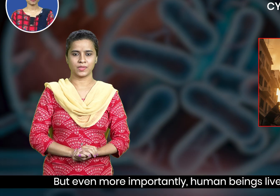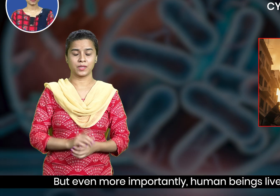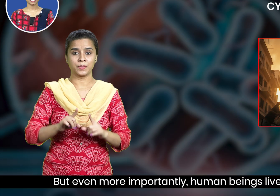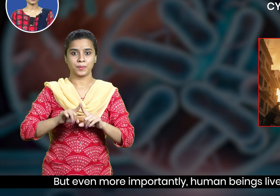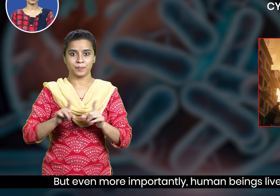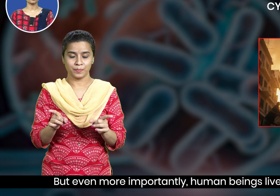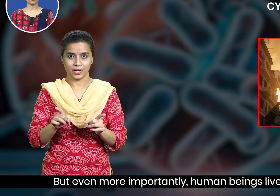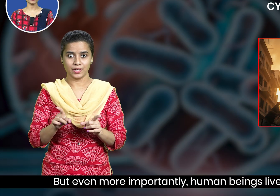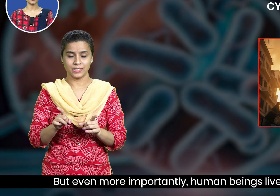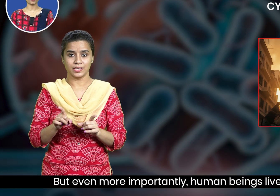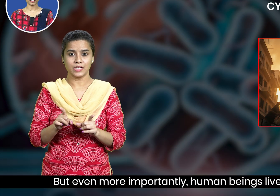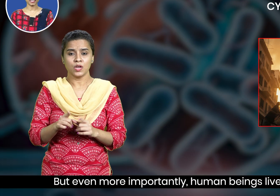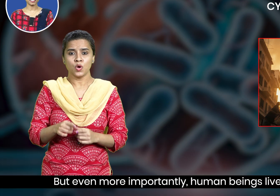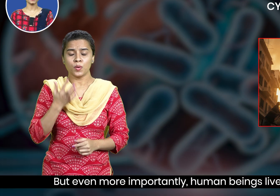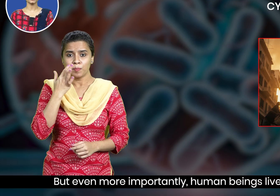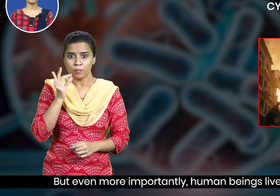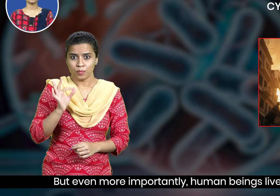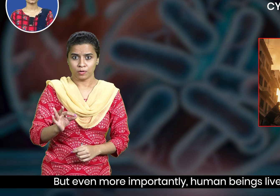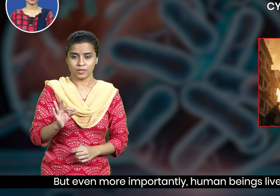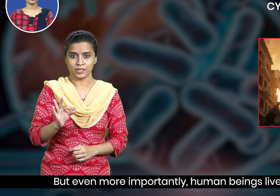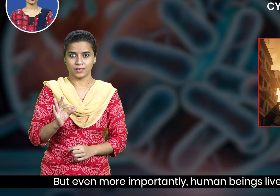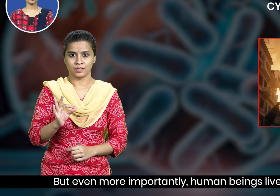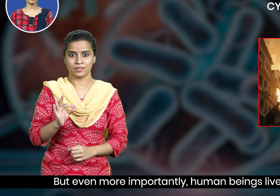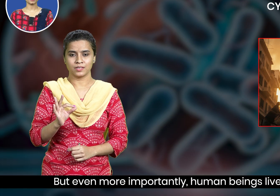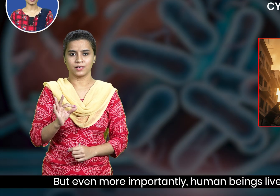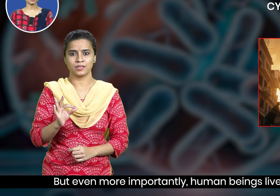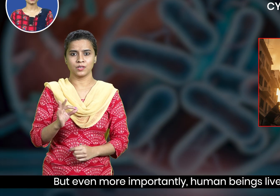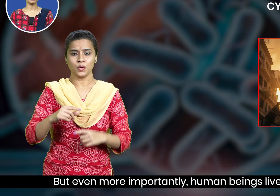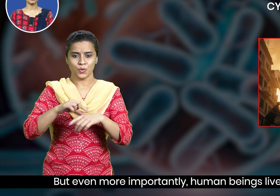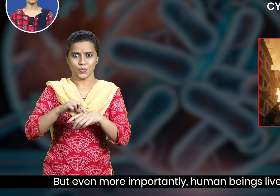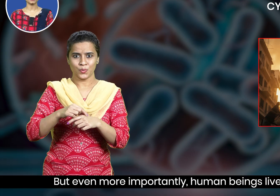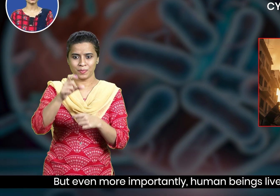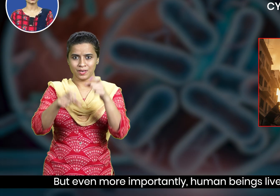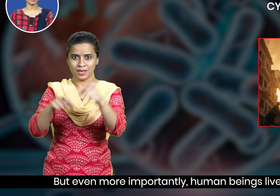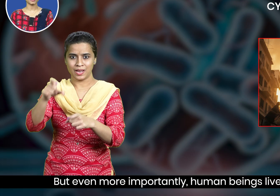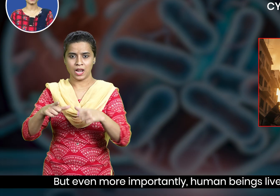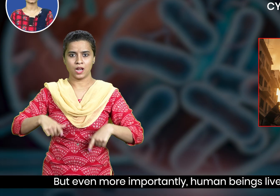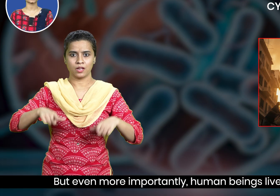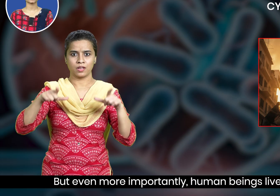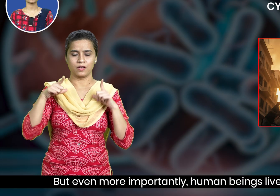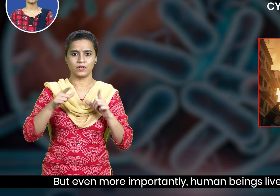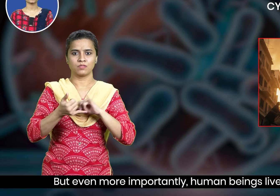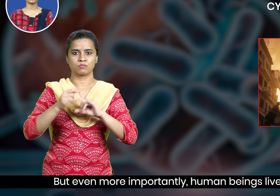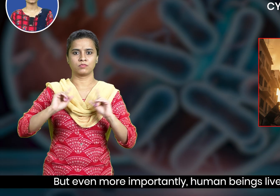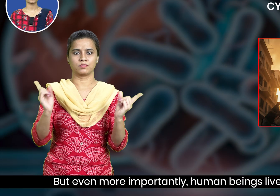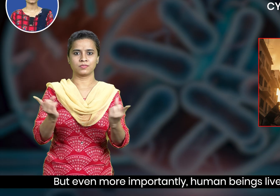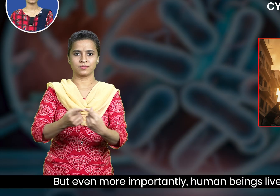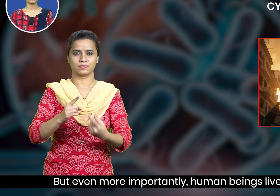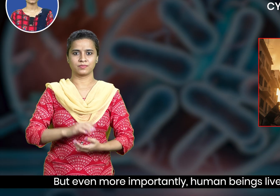But even more importantly, human beings live in societies.